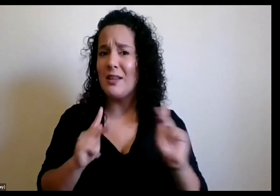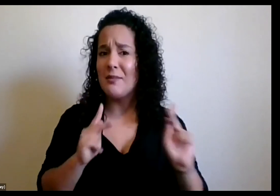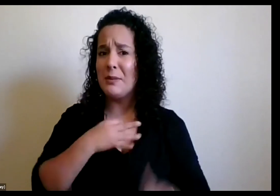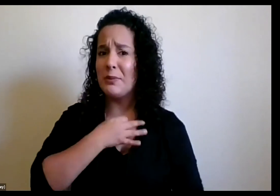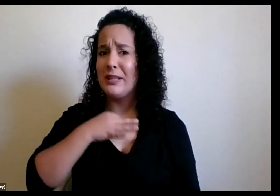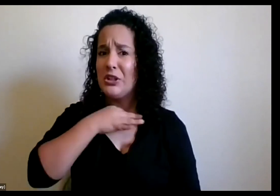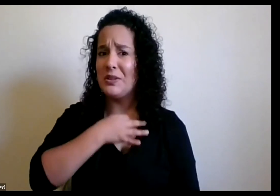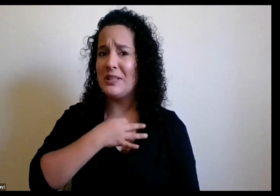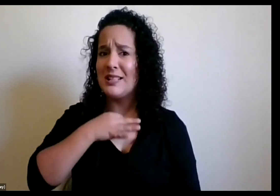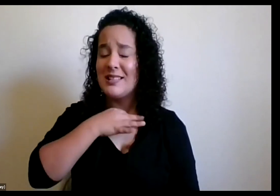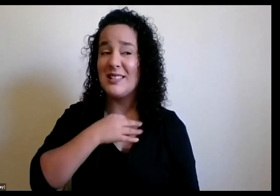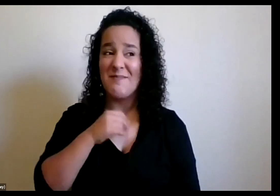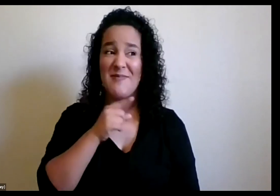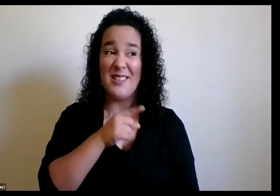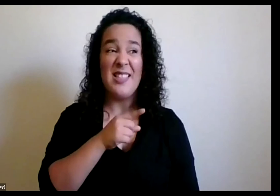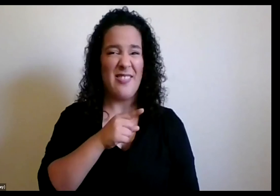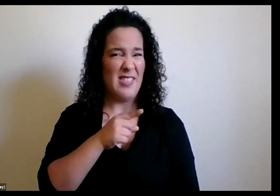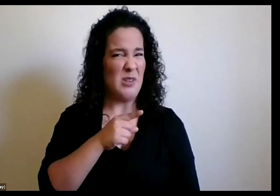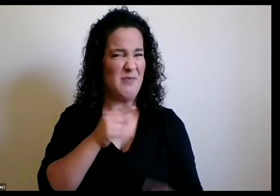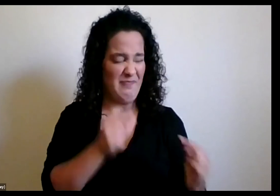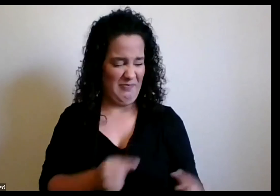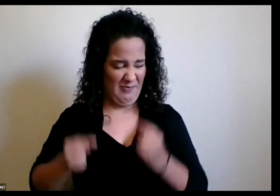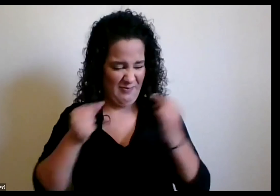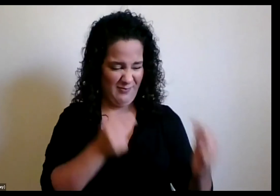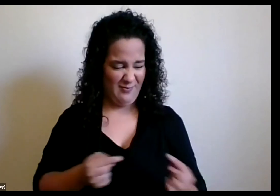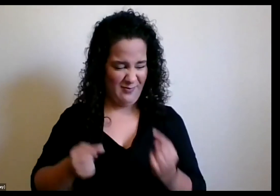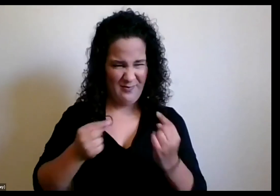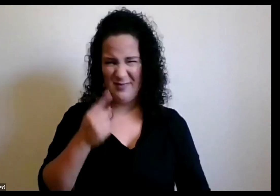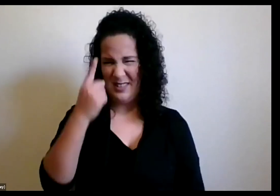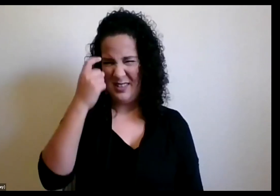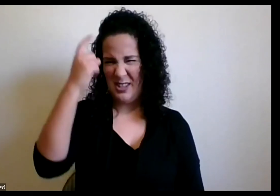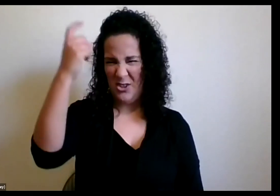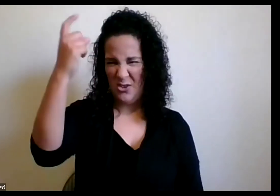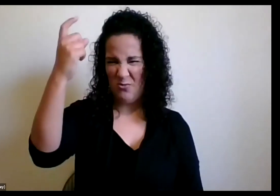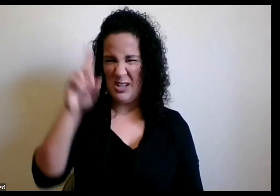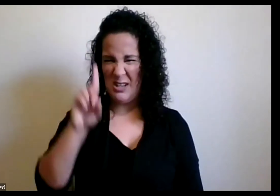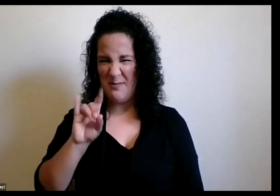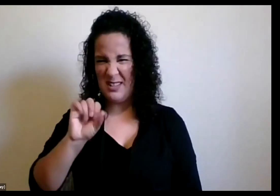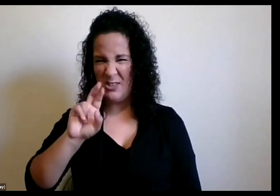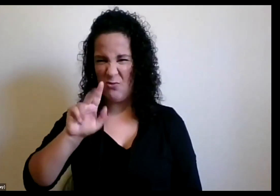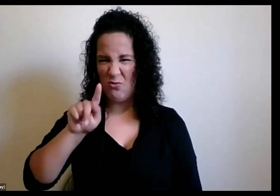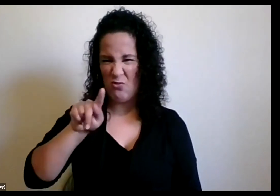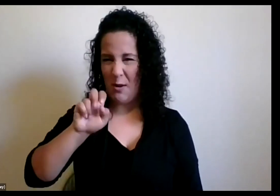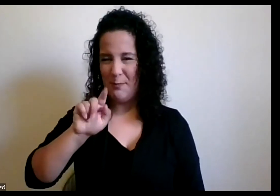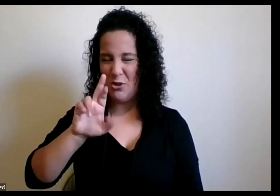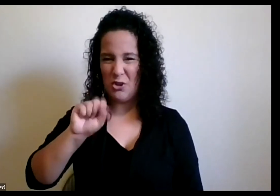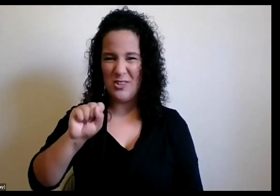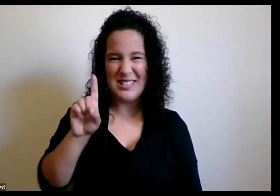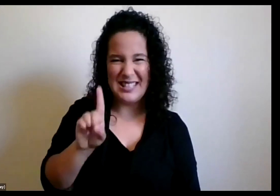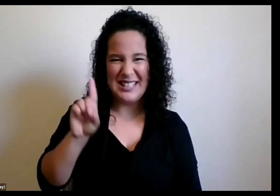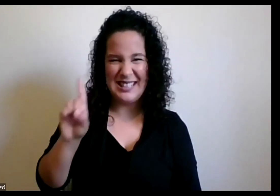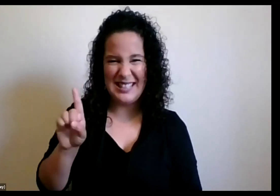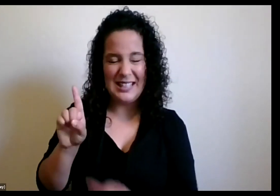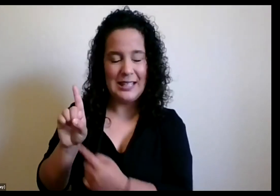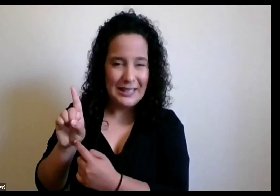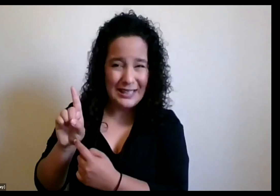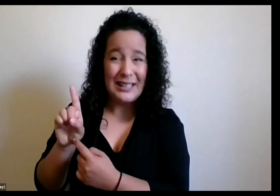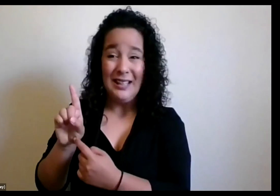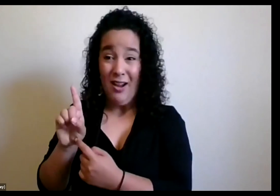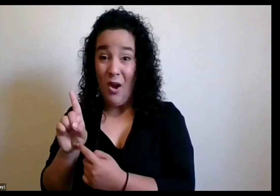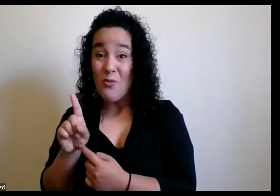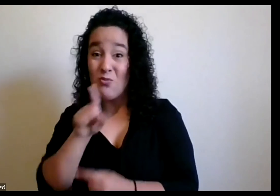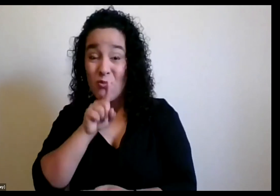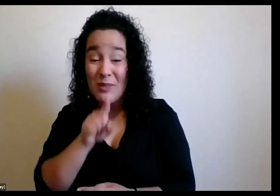struggling with the dream disruptors folks. They are like, who are these people? Where do these people fall? I'm like, are they